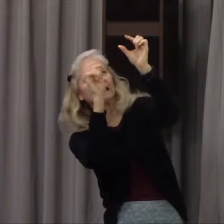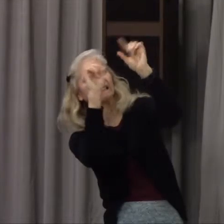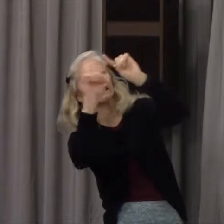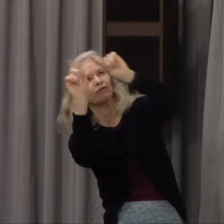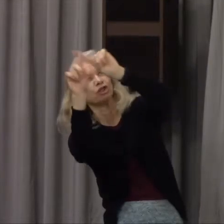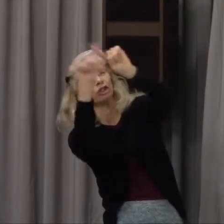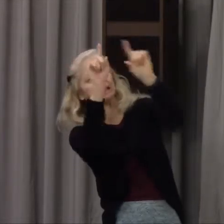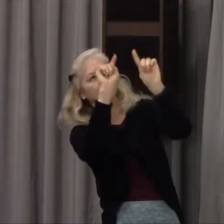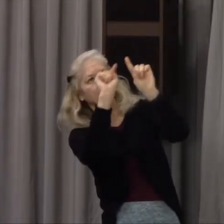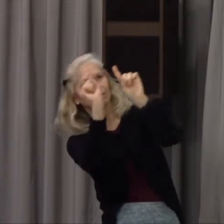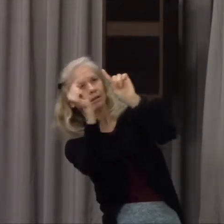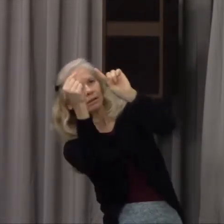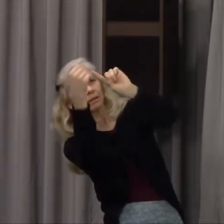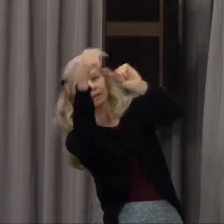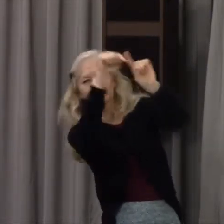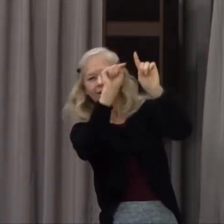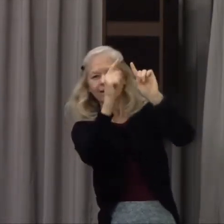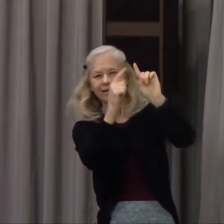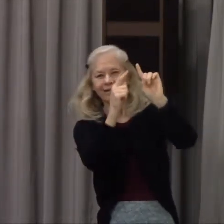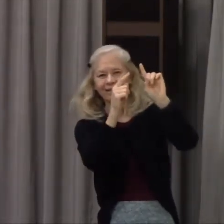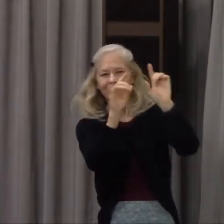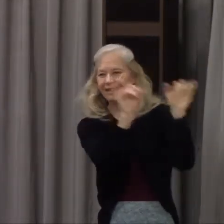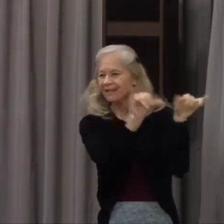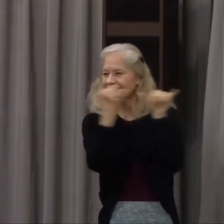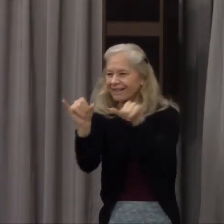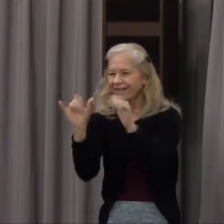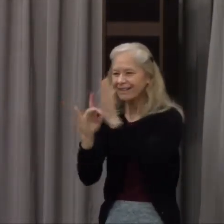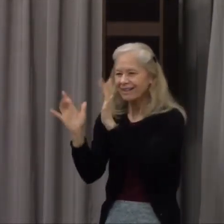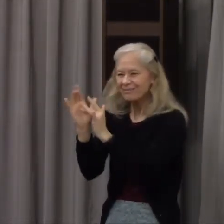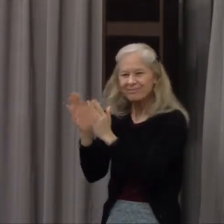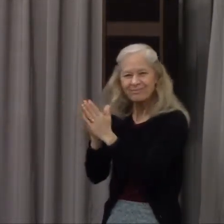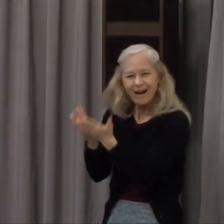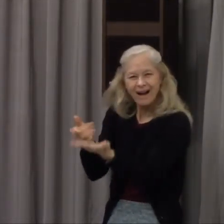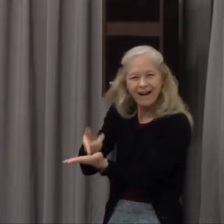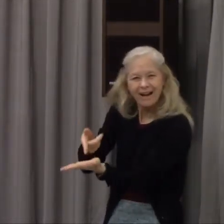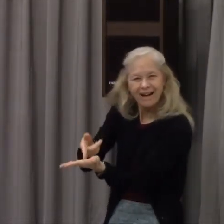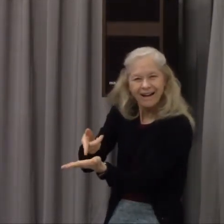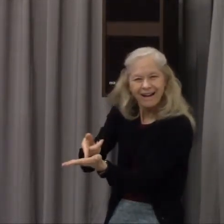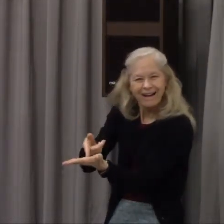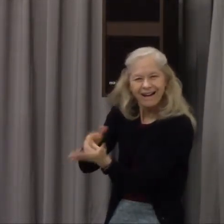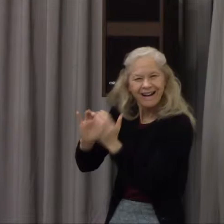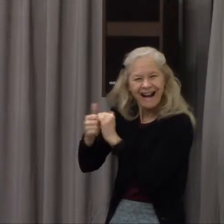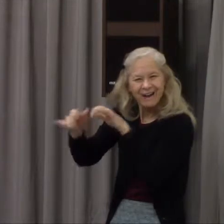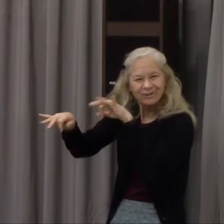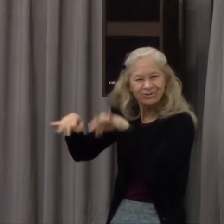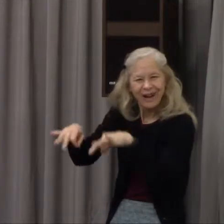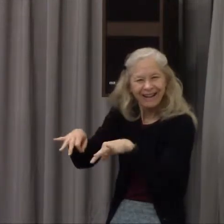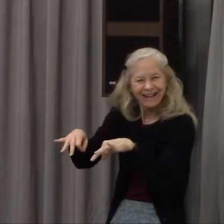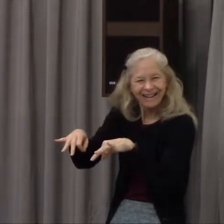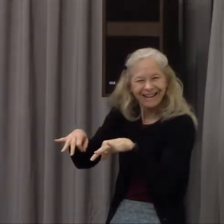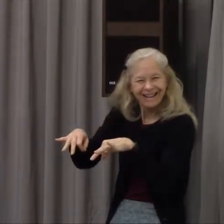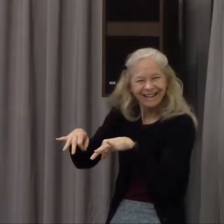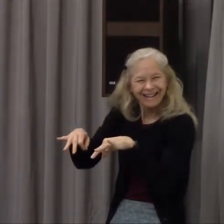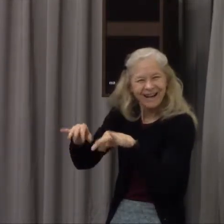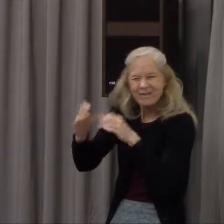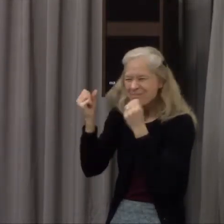No one symbol can communicate the beauty of the whole. That's where the Bible is. So